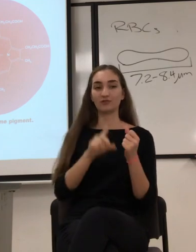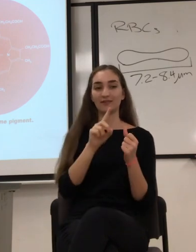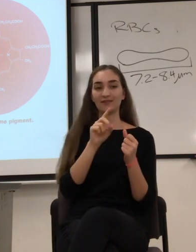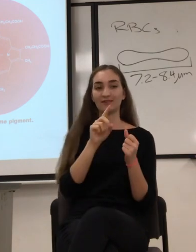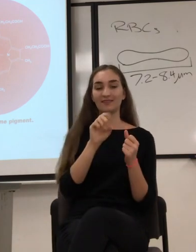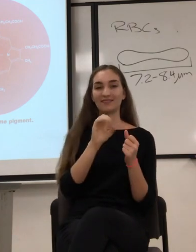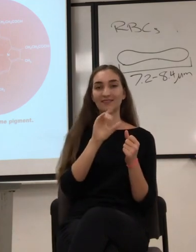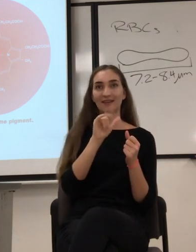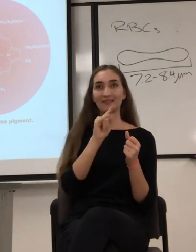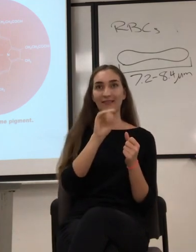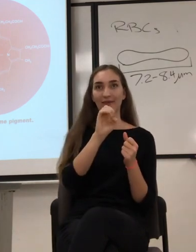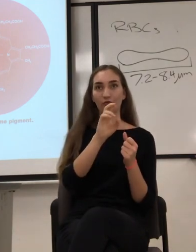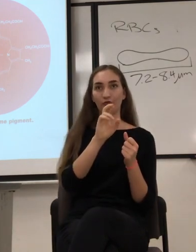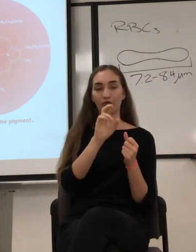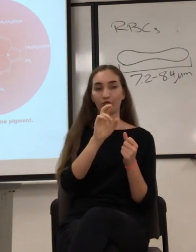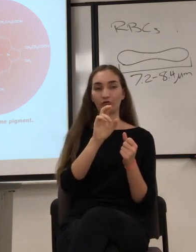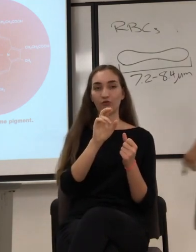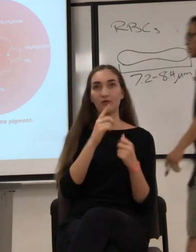on average.